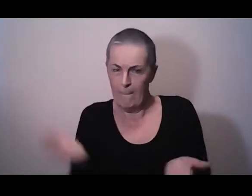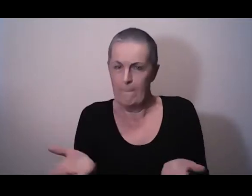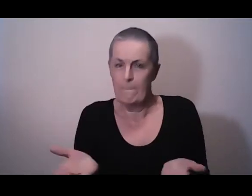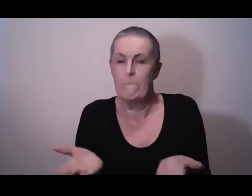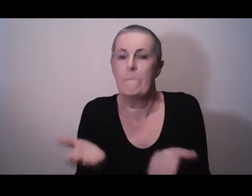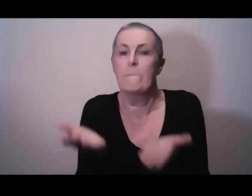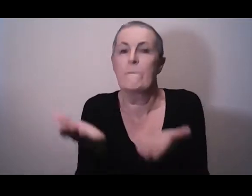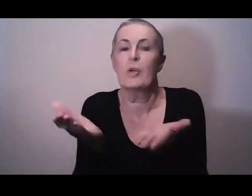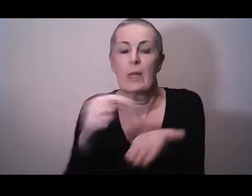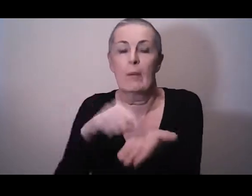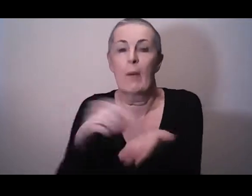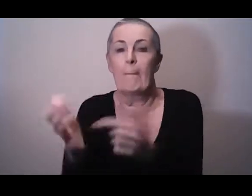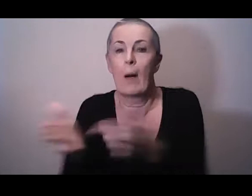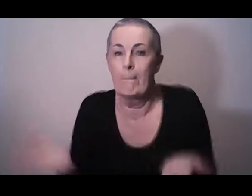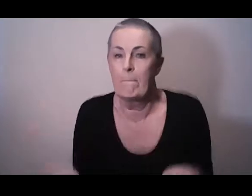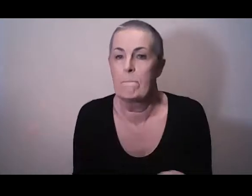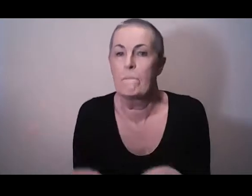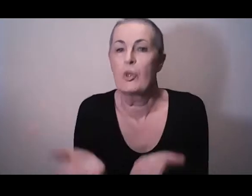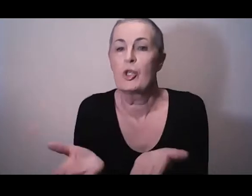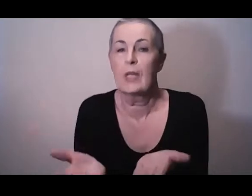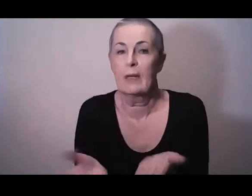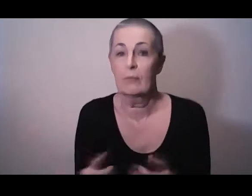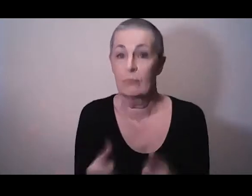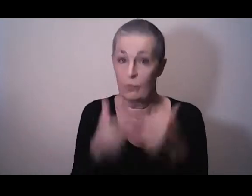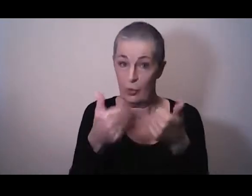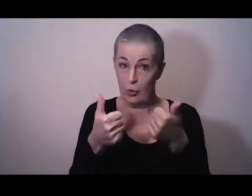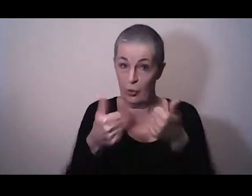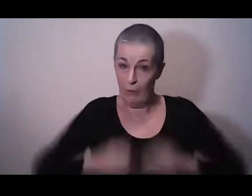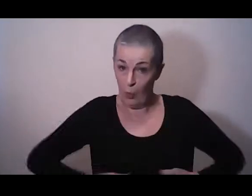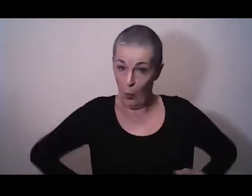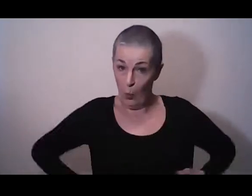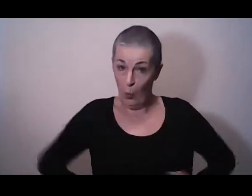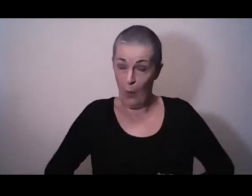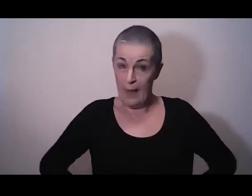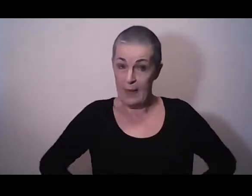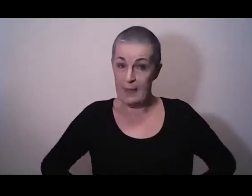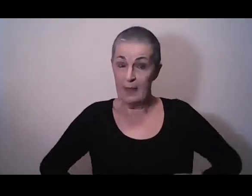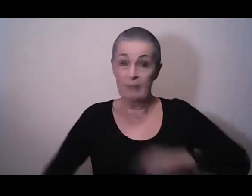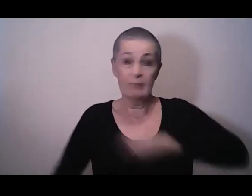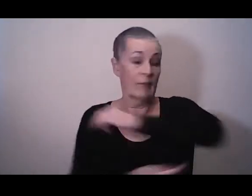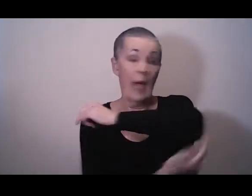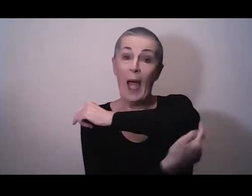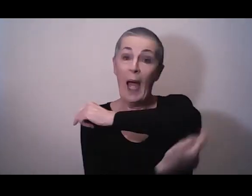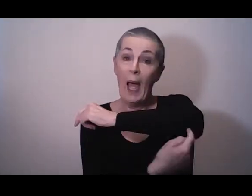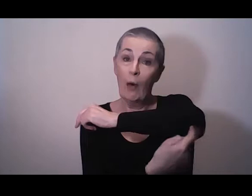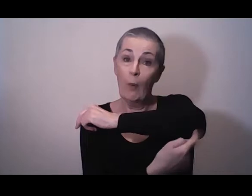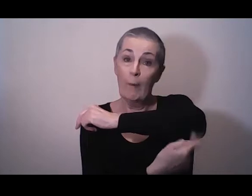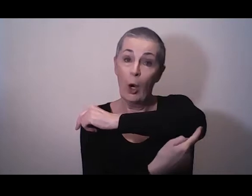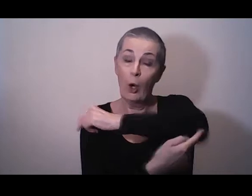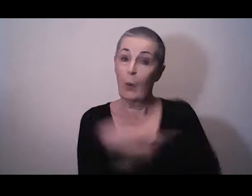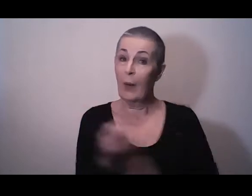yeah? And this one is good for the waist, the elbow, and the back.